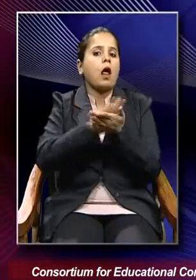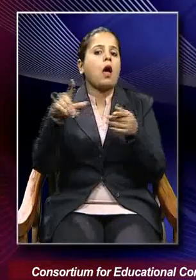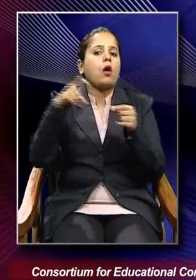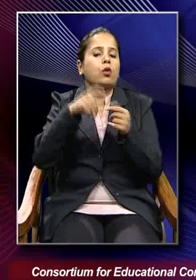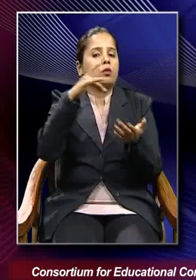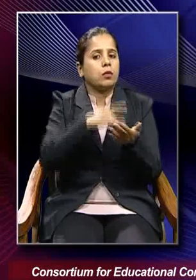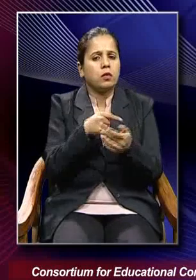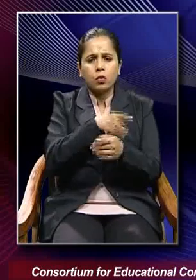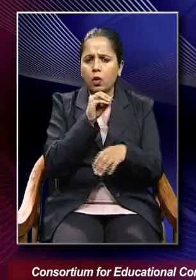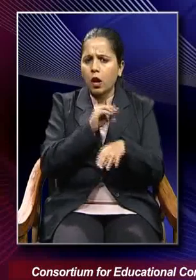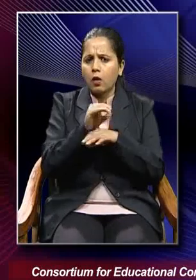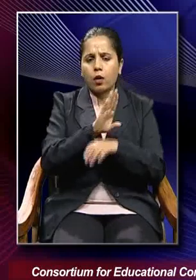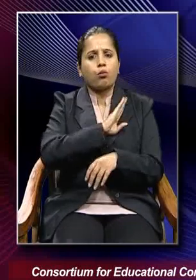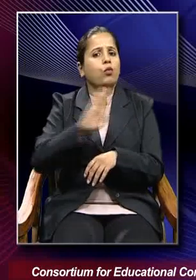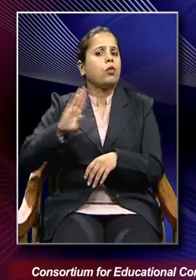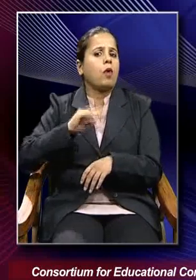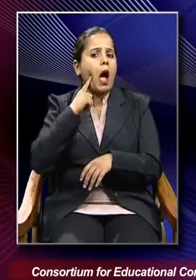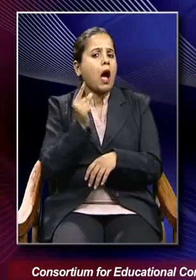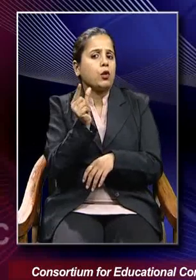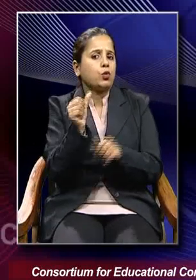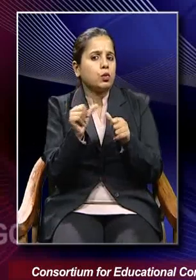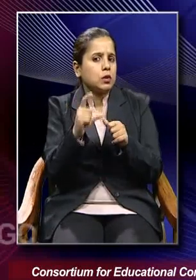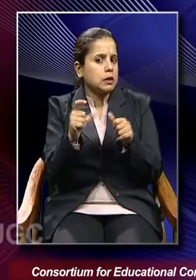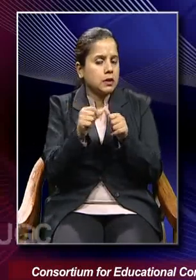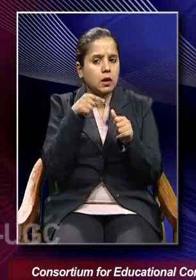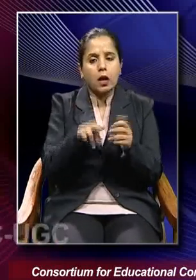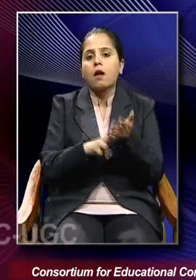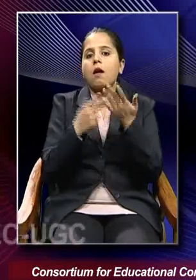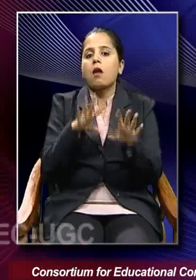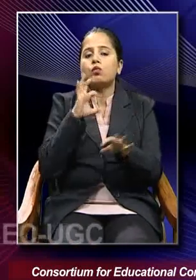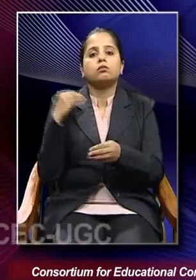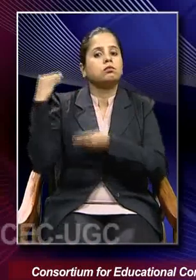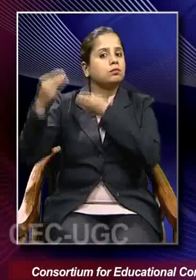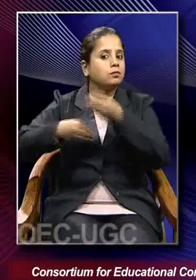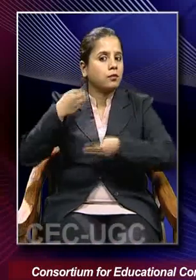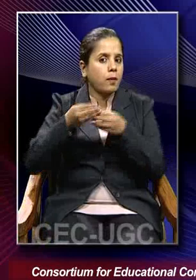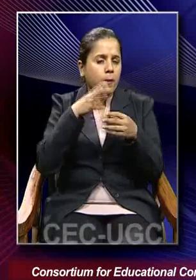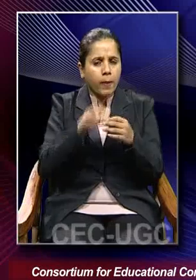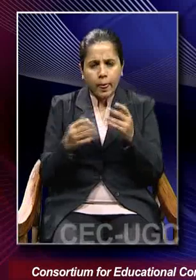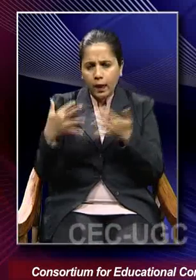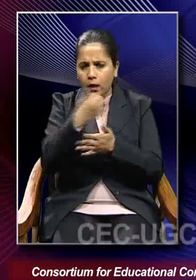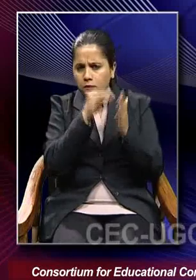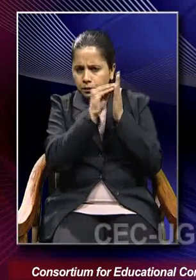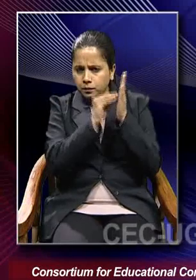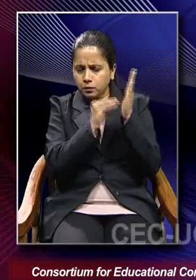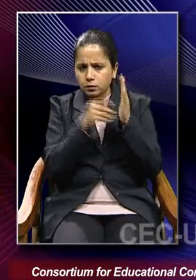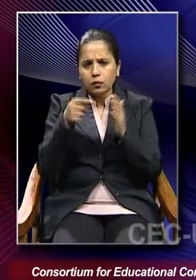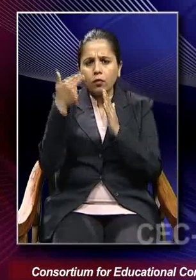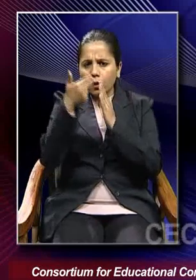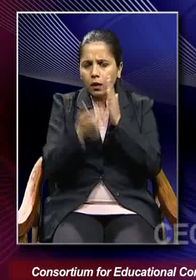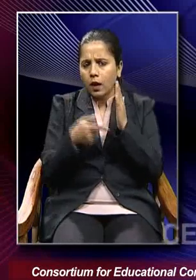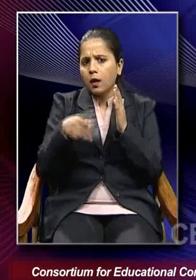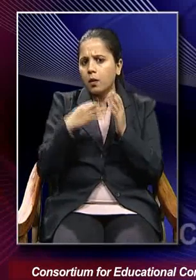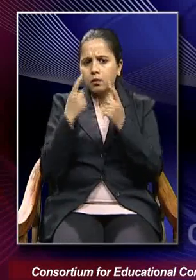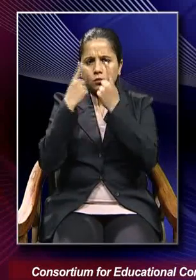the advisory body on natural heritage. It monitors listed sites and evaluates